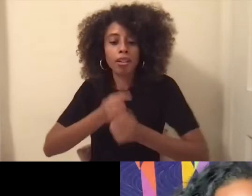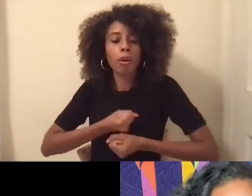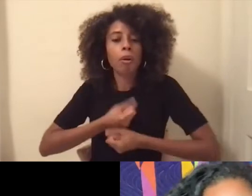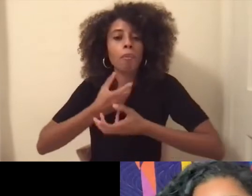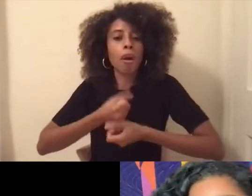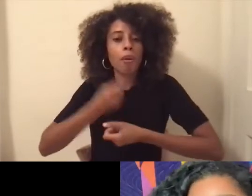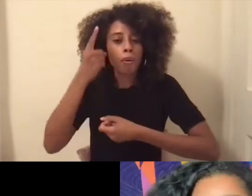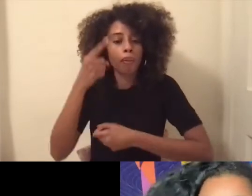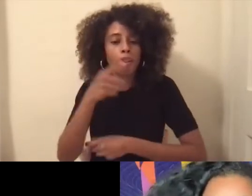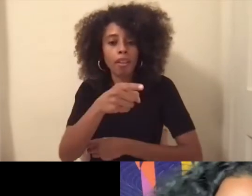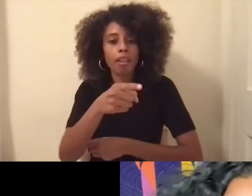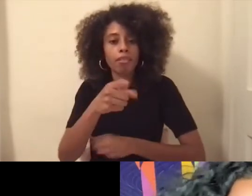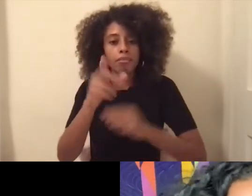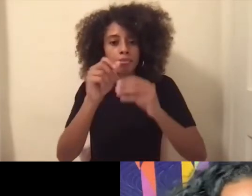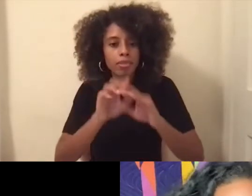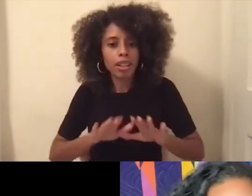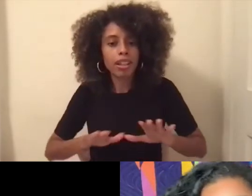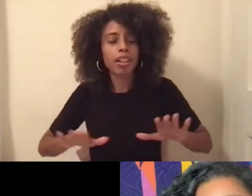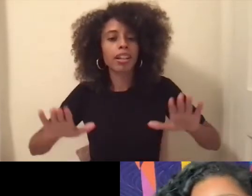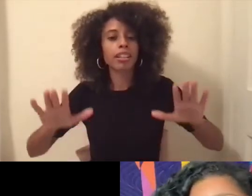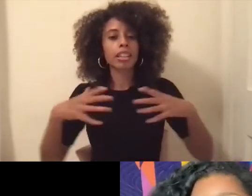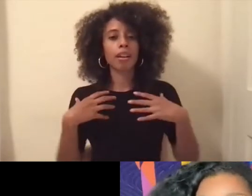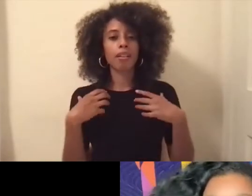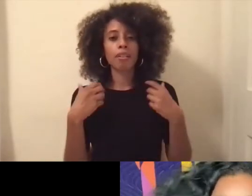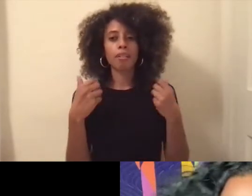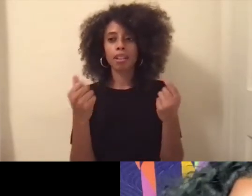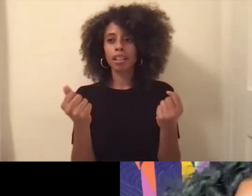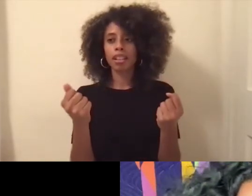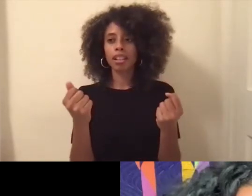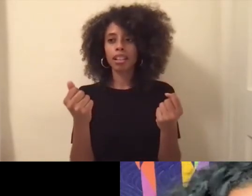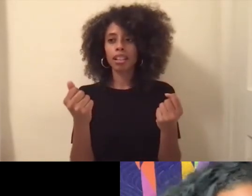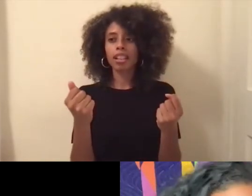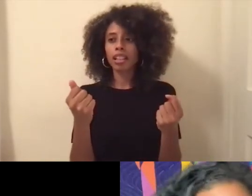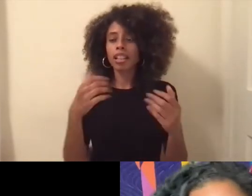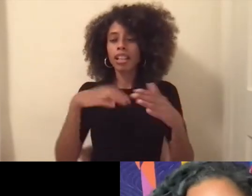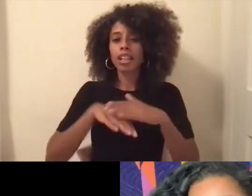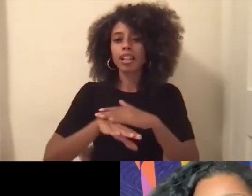Vortexes of healing, entering into the unknown with faith.